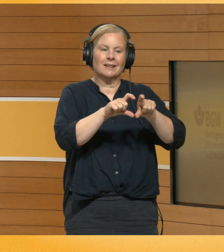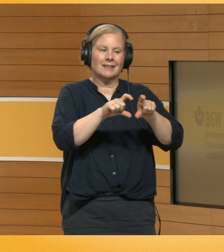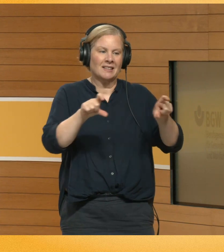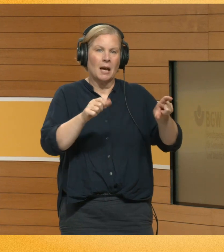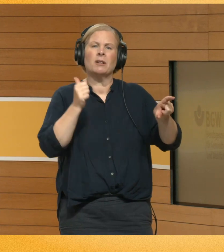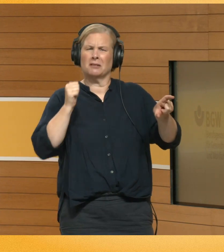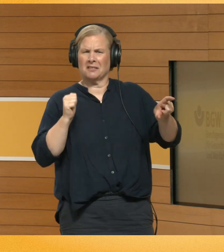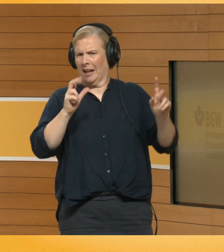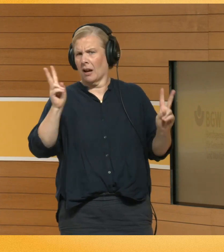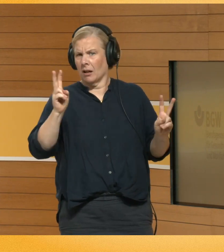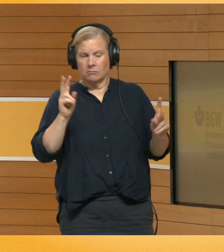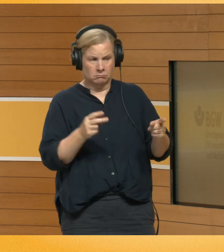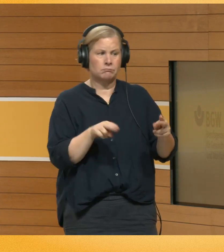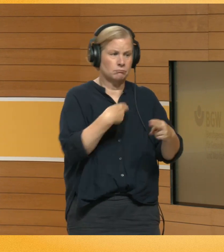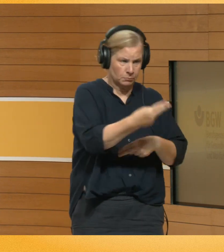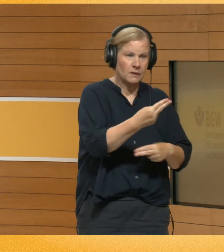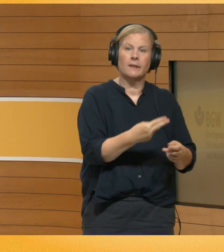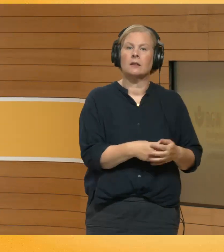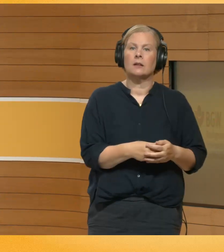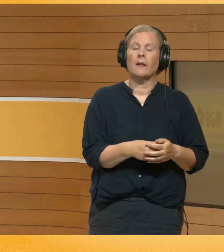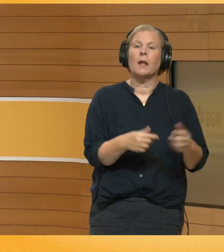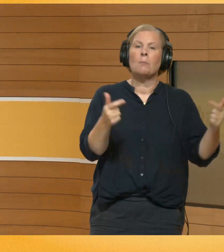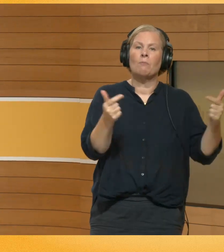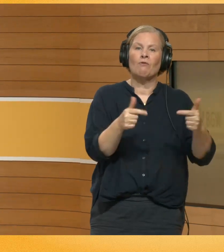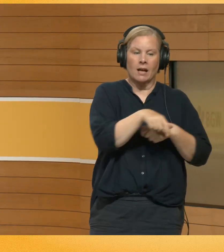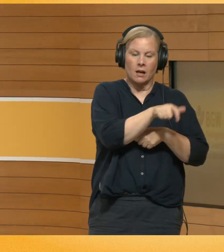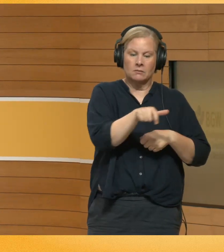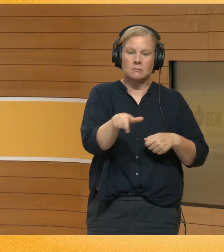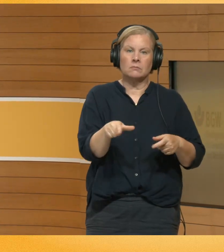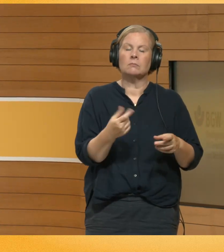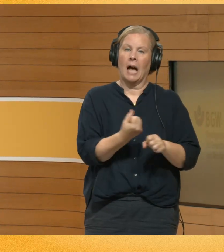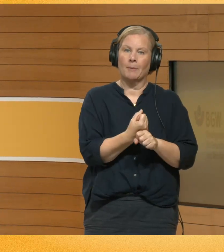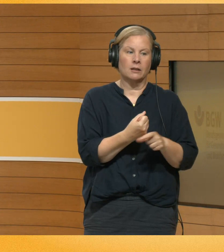a topic owner. Somebody needs to take ownership